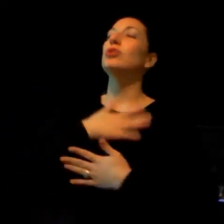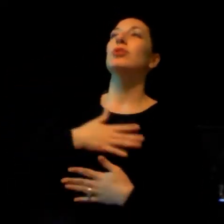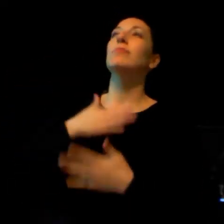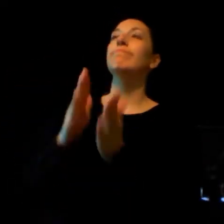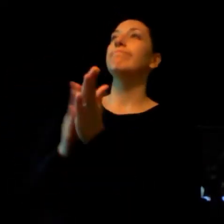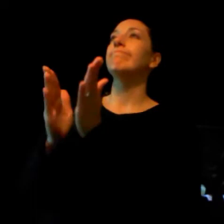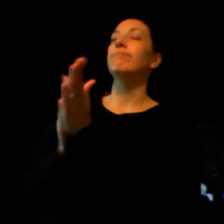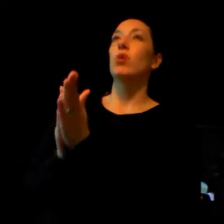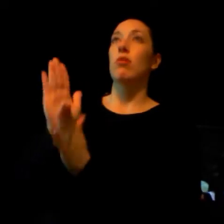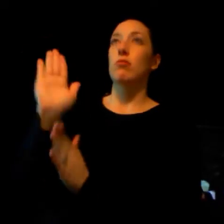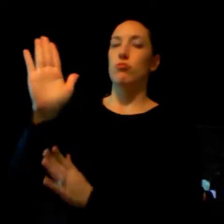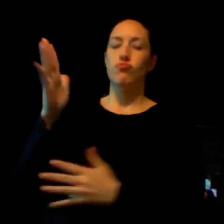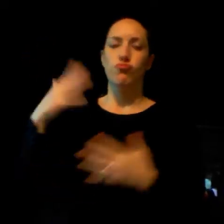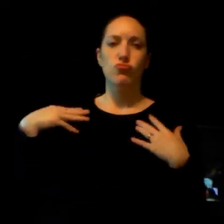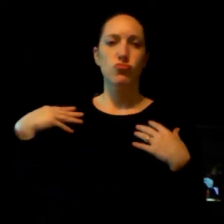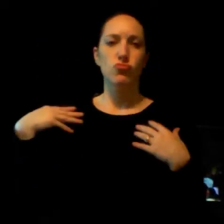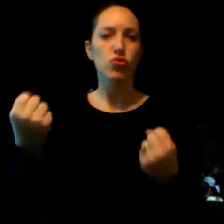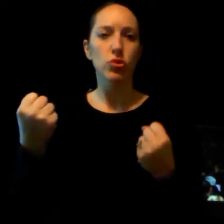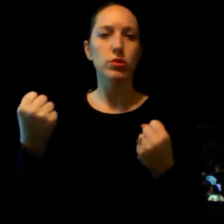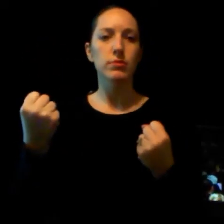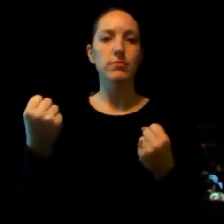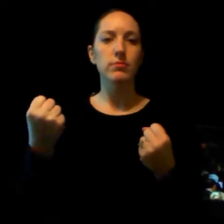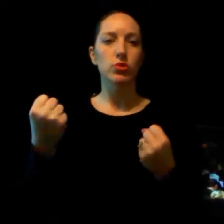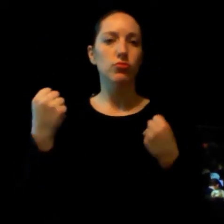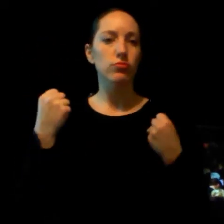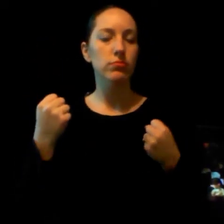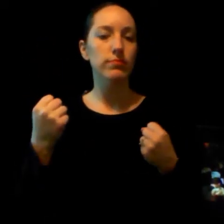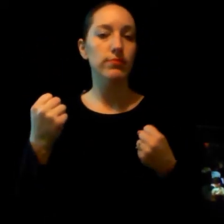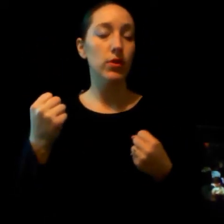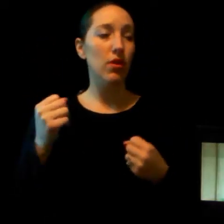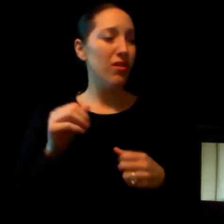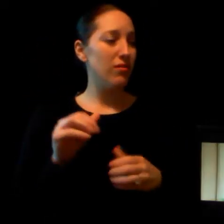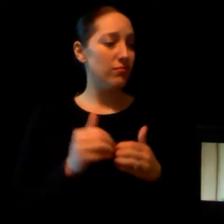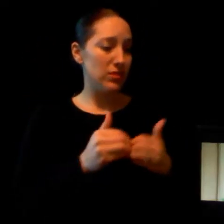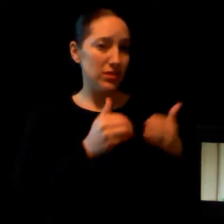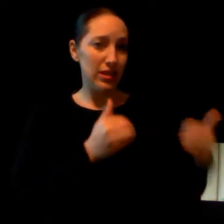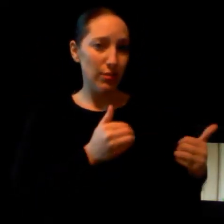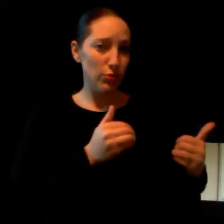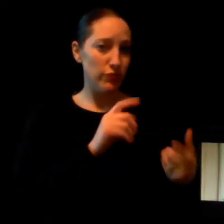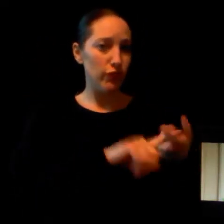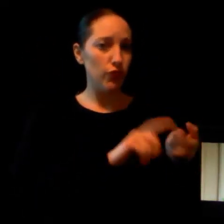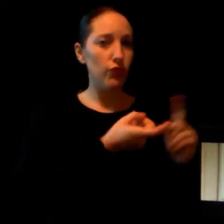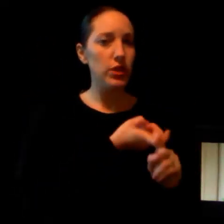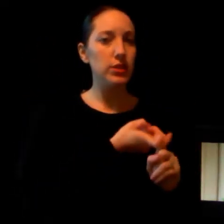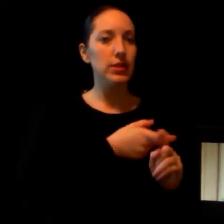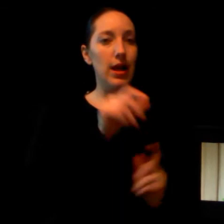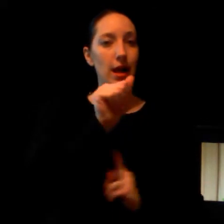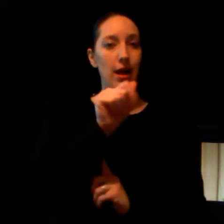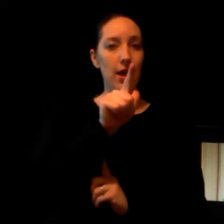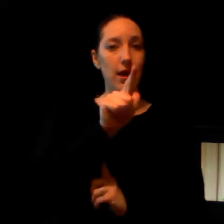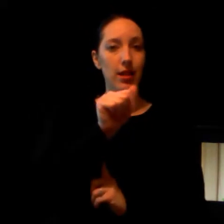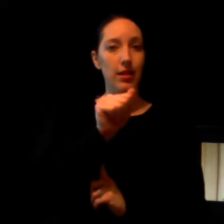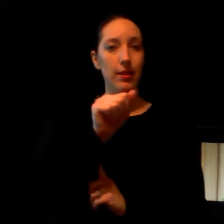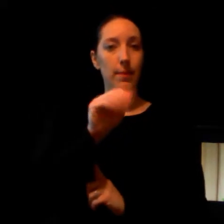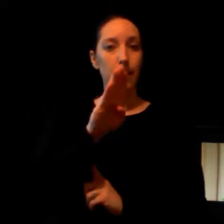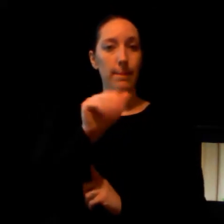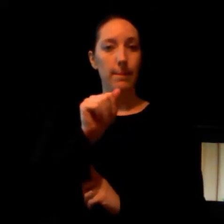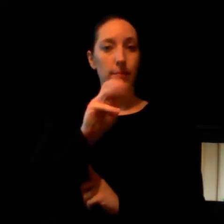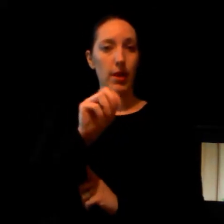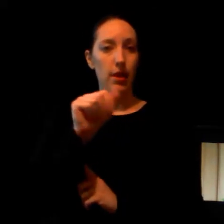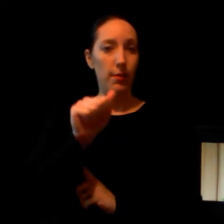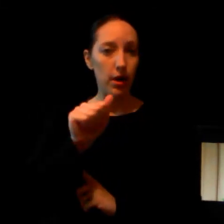We also need to remember our neighbors in Alabama and across the South that have been devastated by terrible